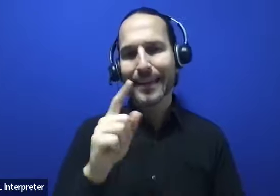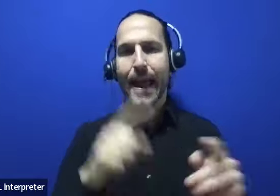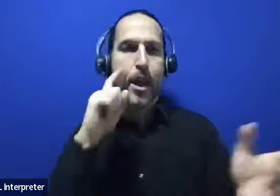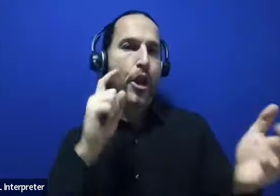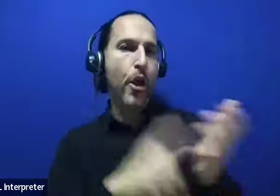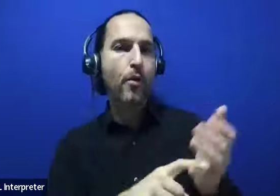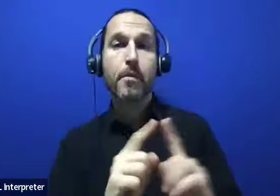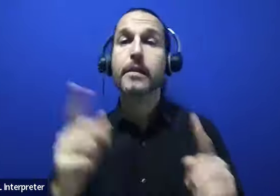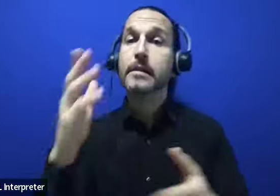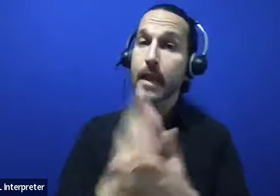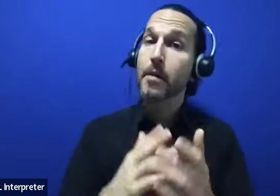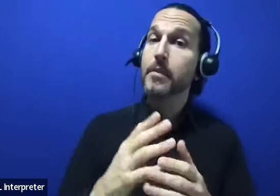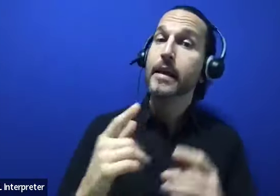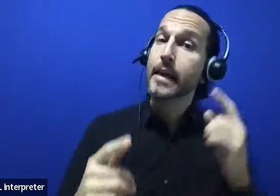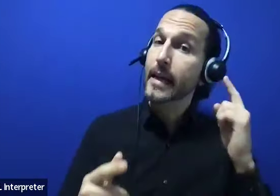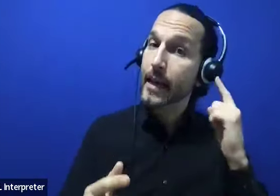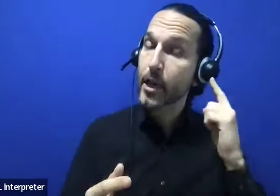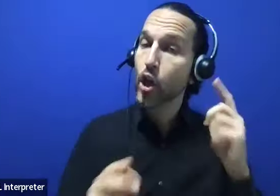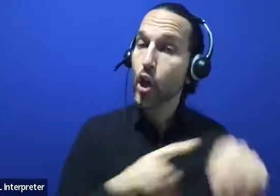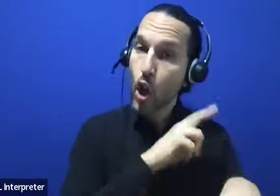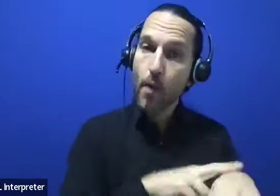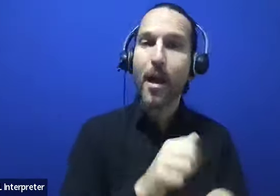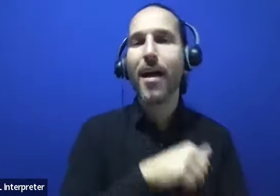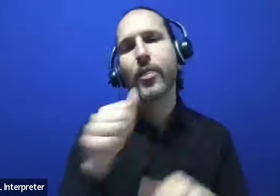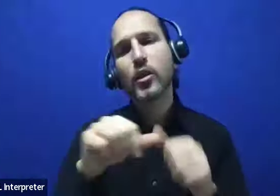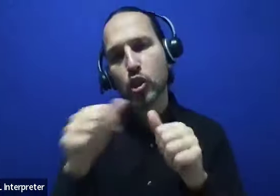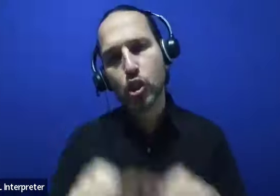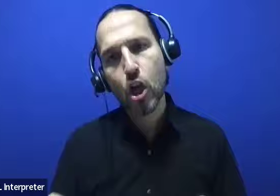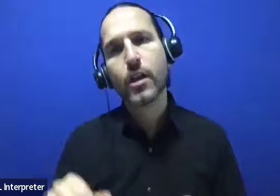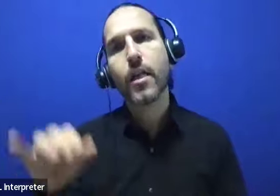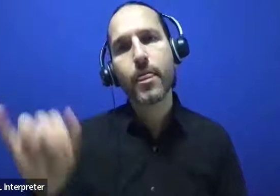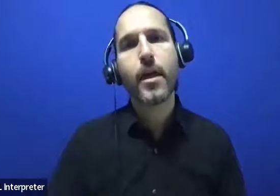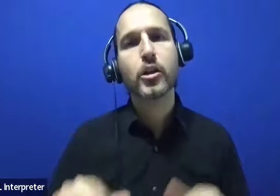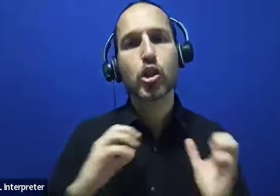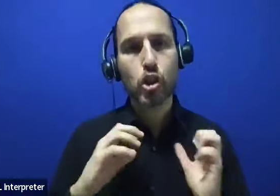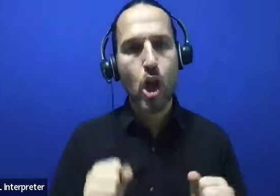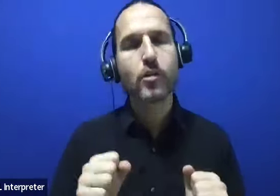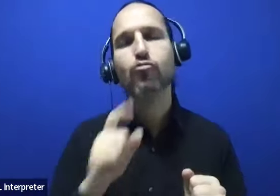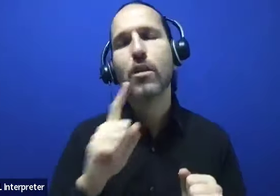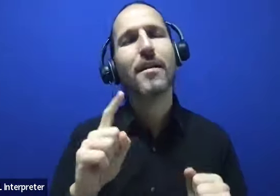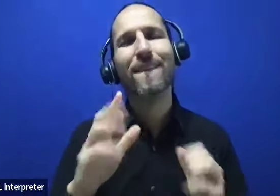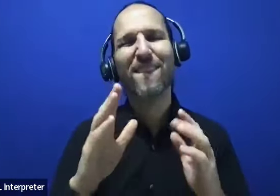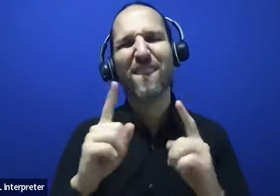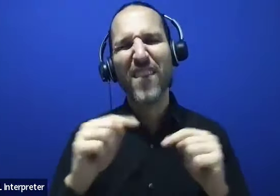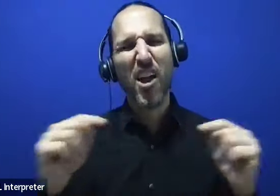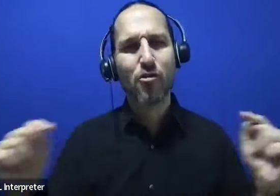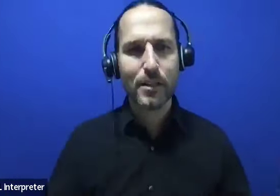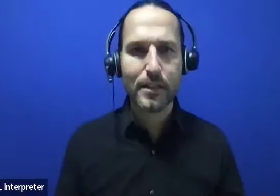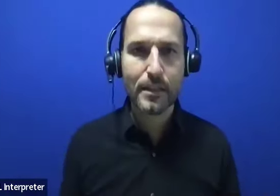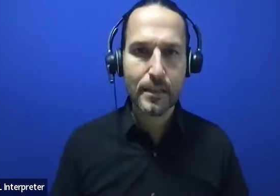ear might be fairly normal while the other ear is misshapen. It's like everything else with charge. It varies.